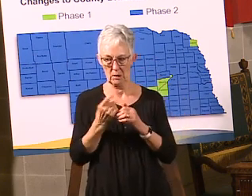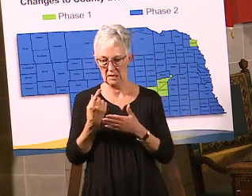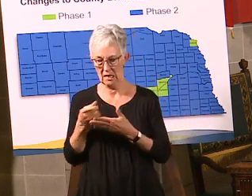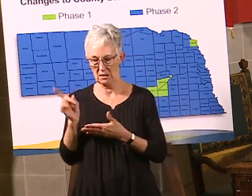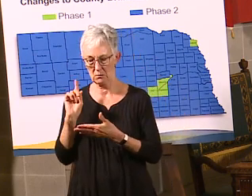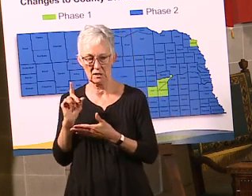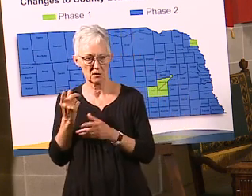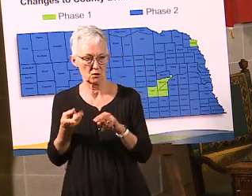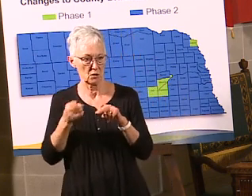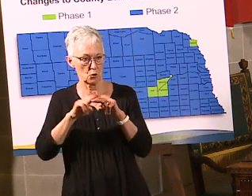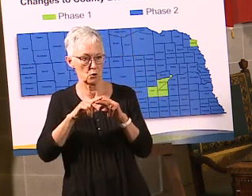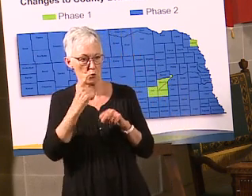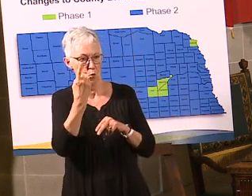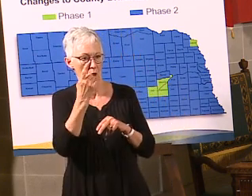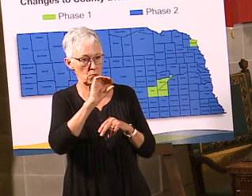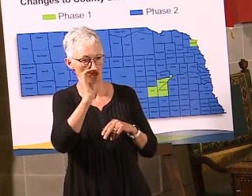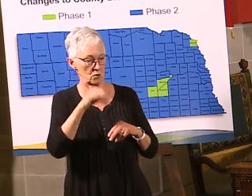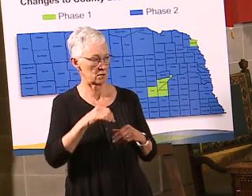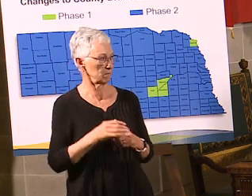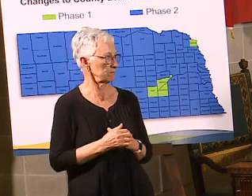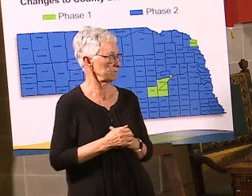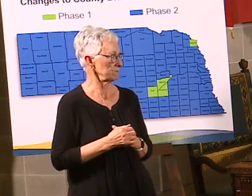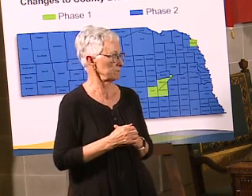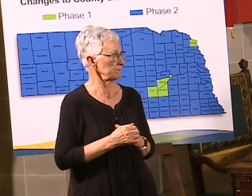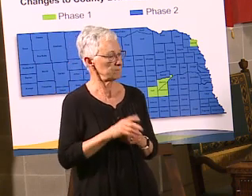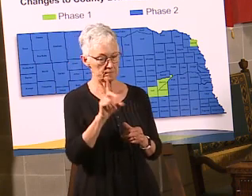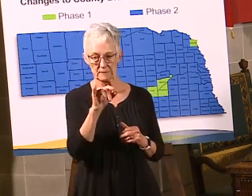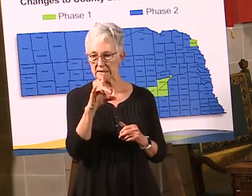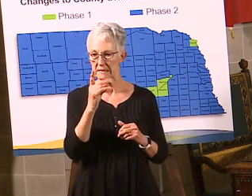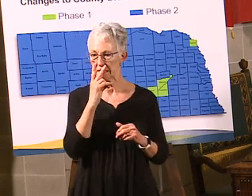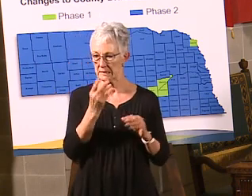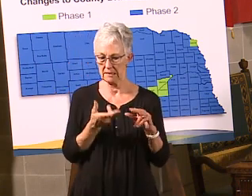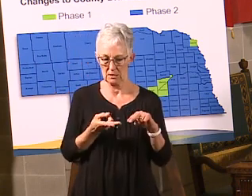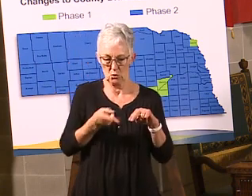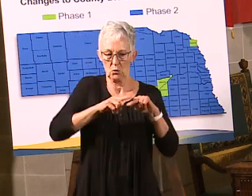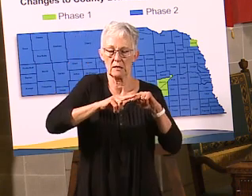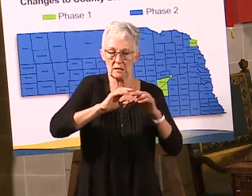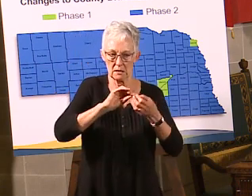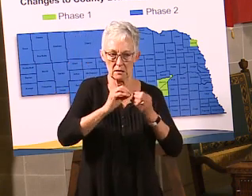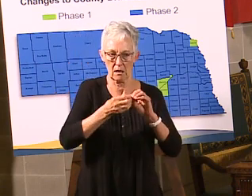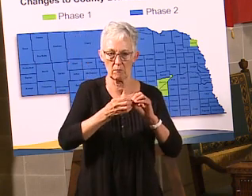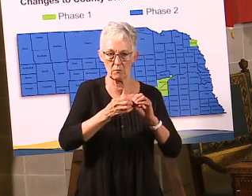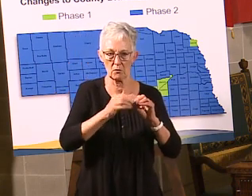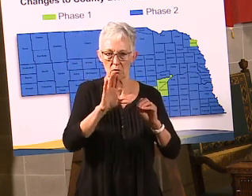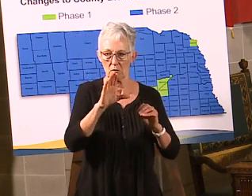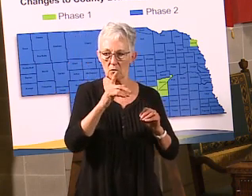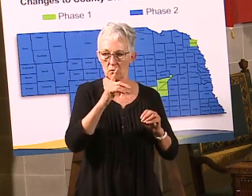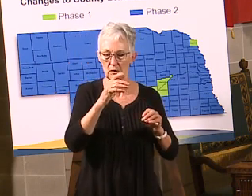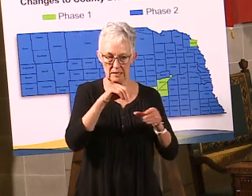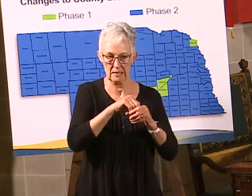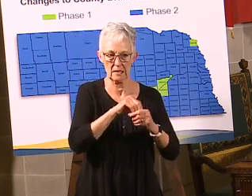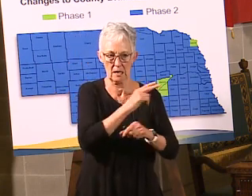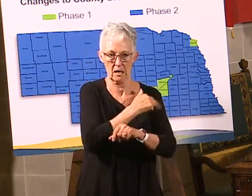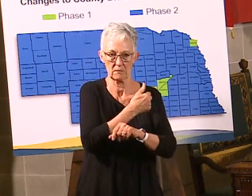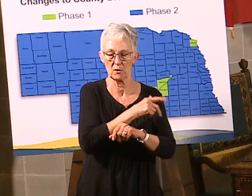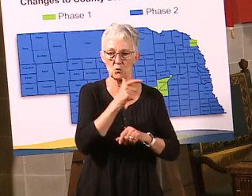bed availability, even though we did see an increase in the COVID patients being hospitalized. For ICU beds, there's